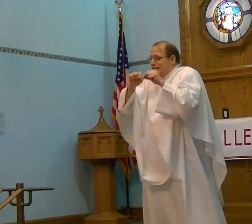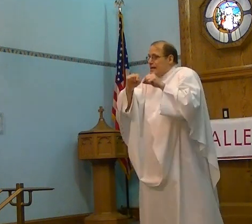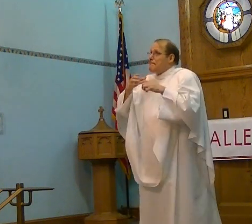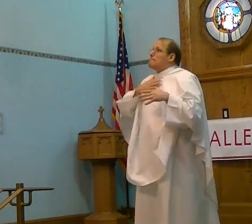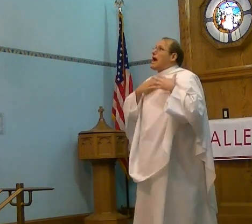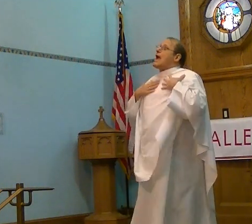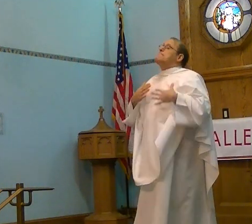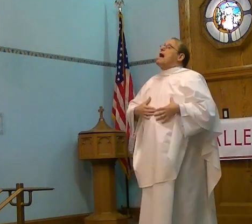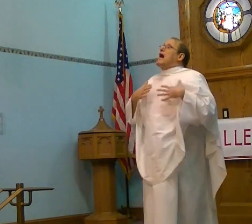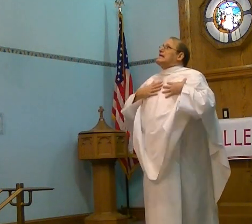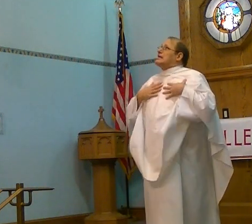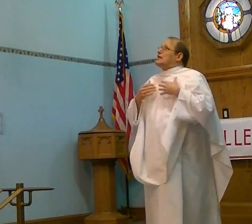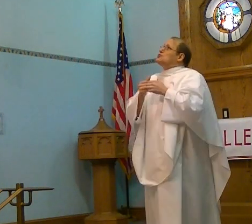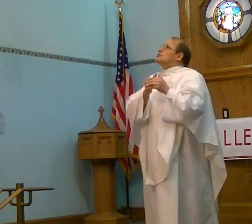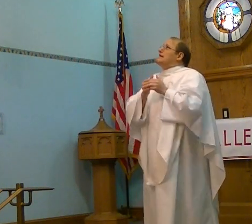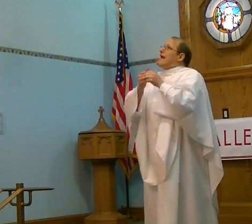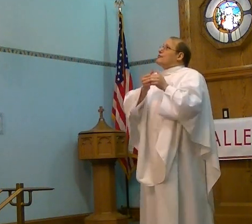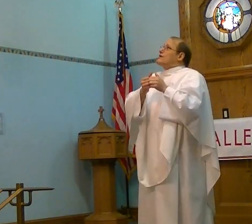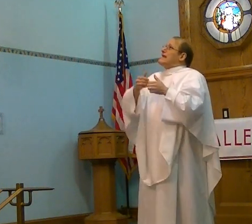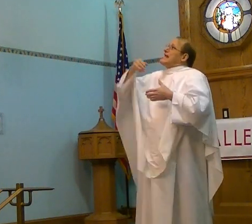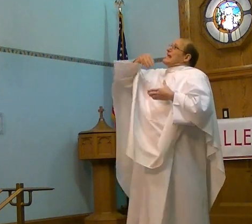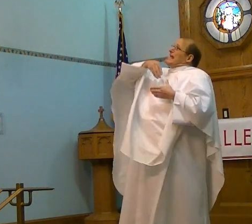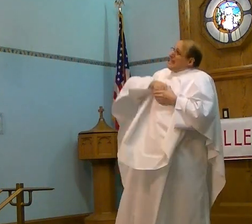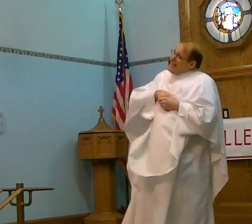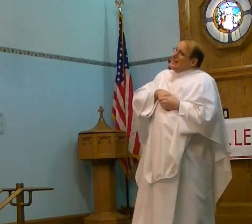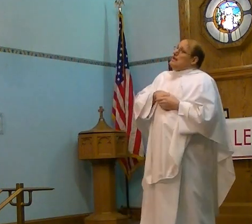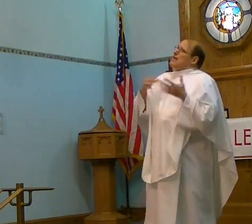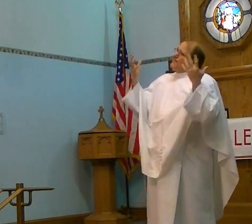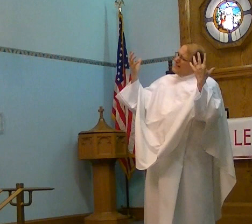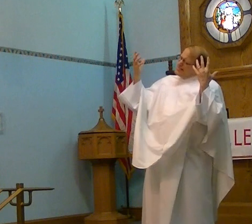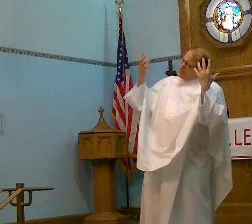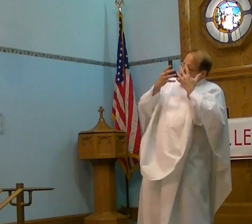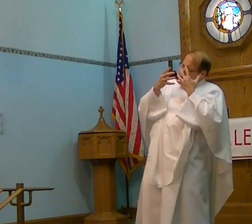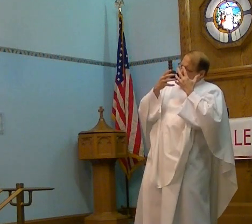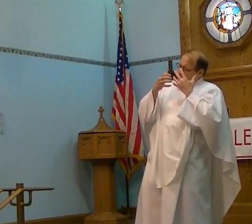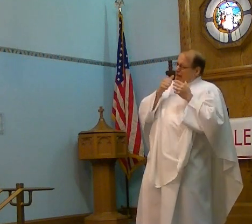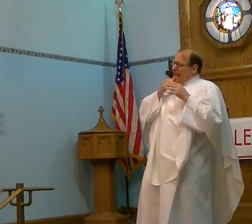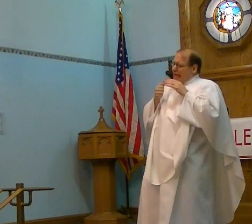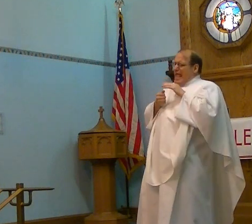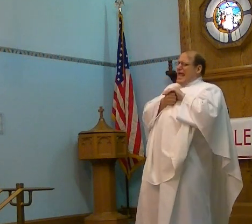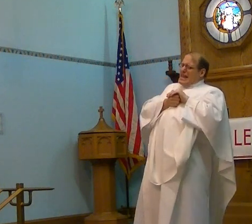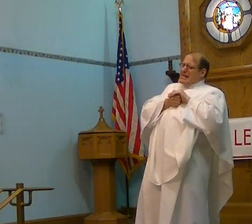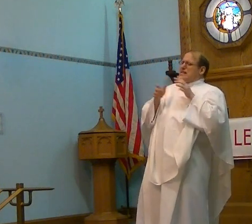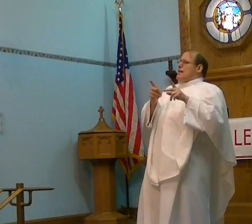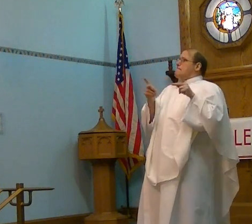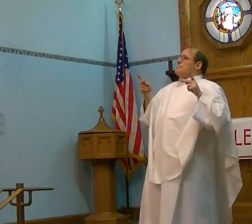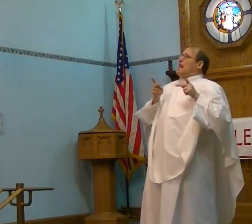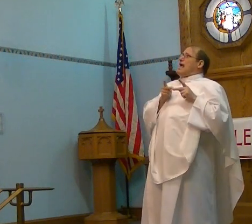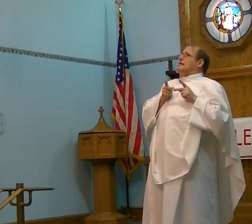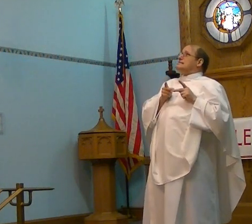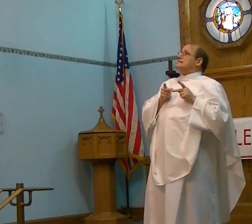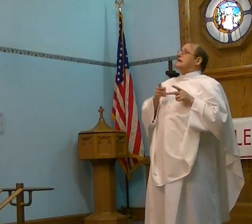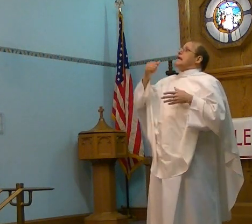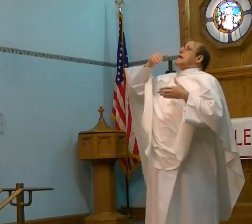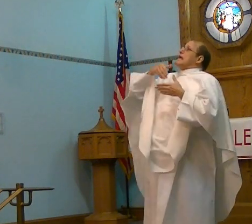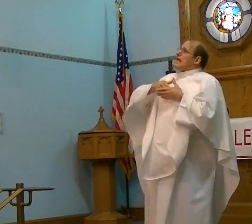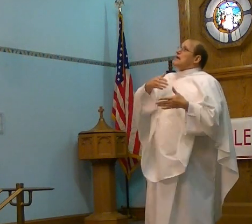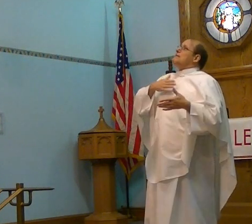my body together in this dark, hidden place. In